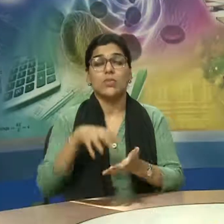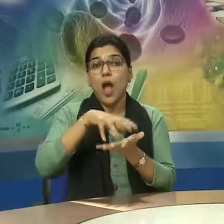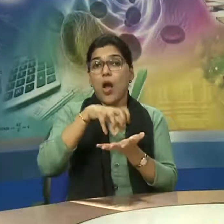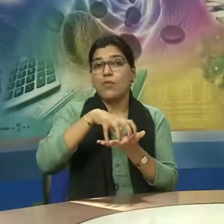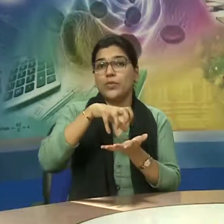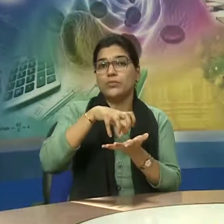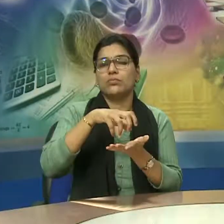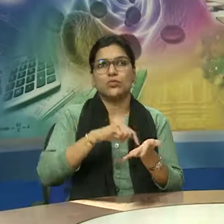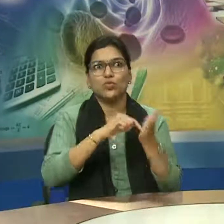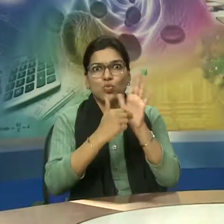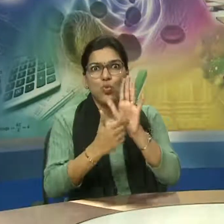Slogan.